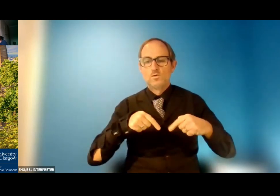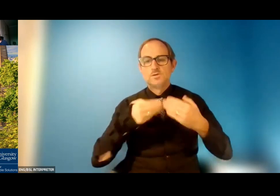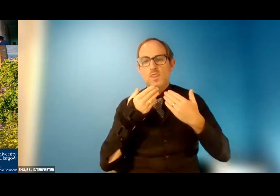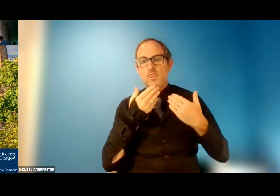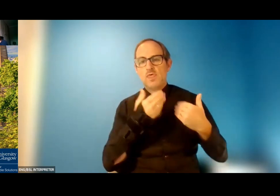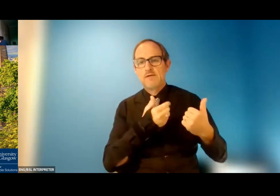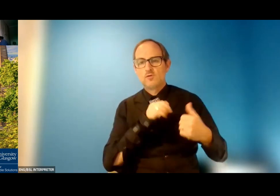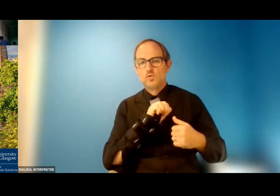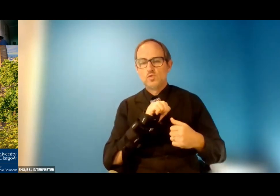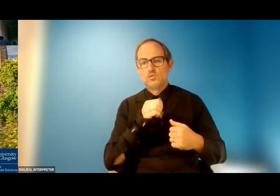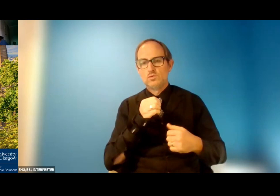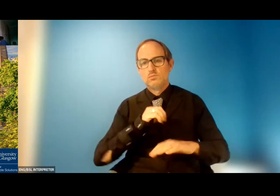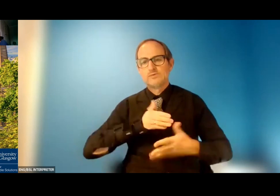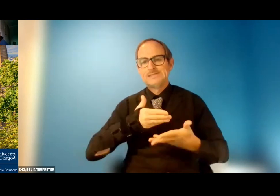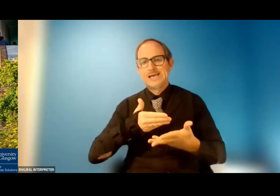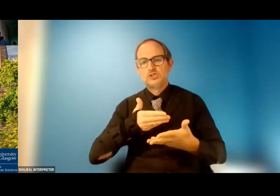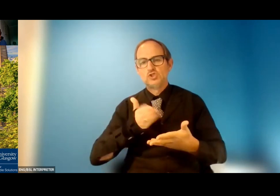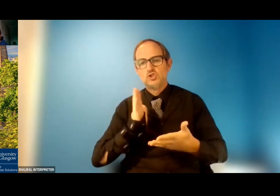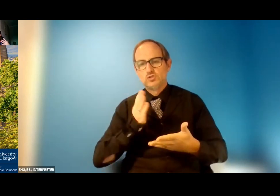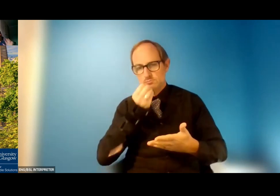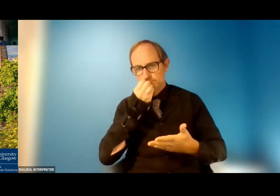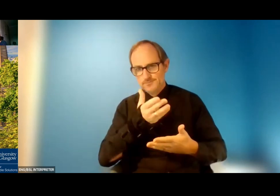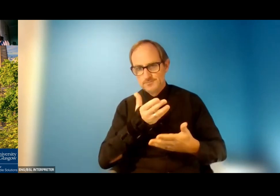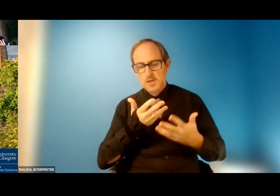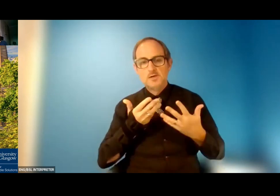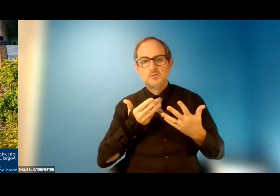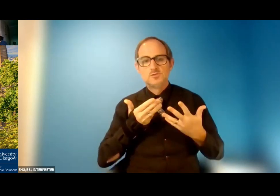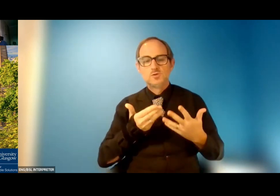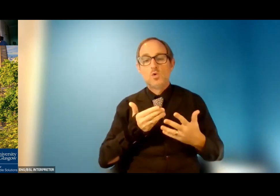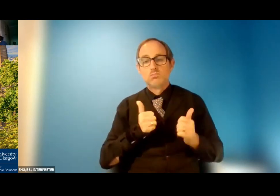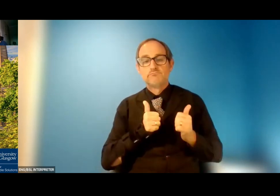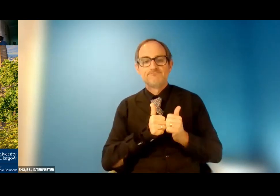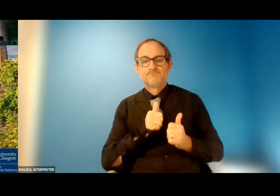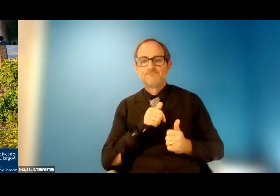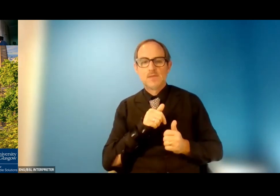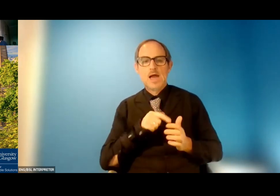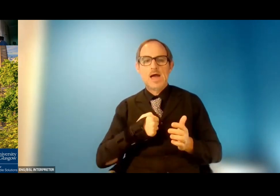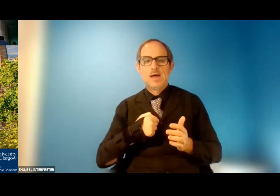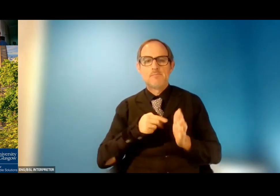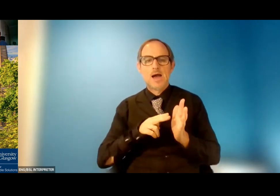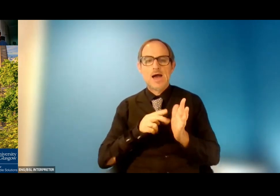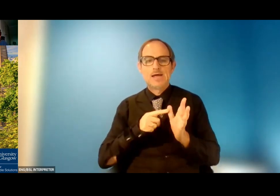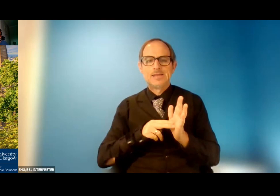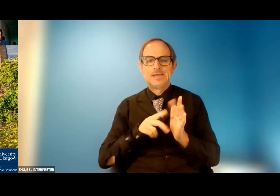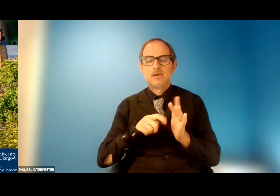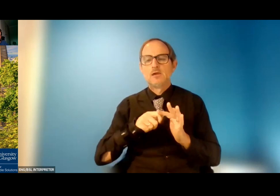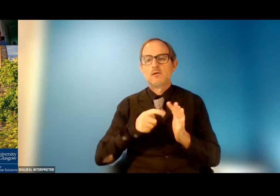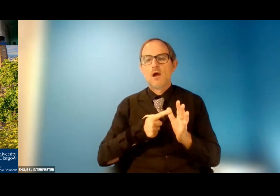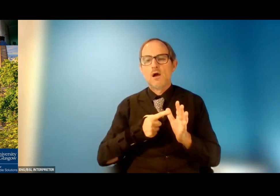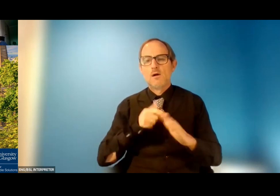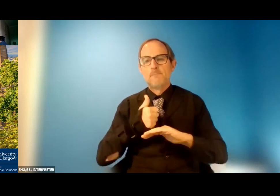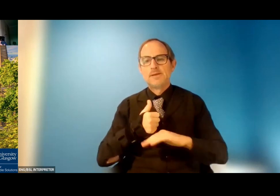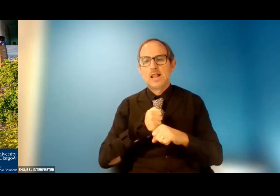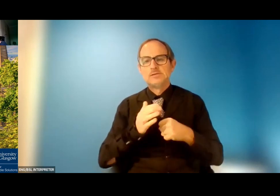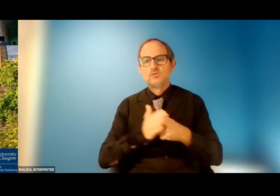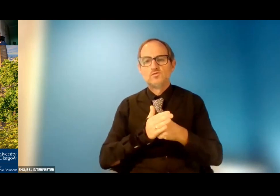really beautiful presentation. That was really amazing. As Leonora just said, I am a researcher at the University of Glasgow,